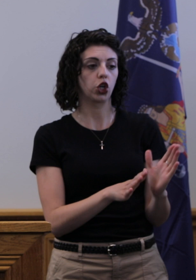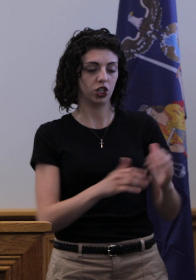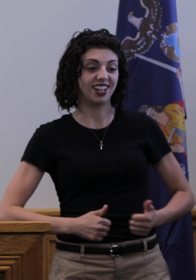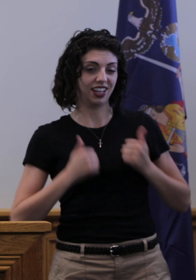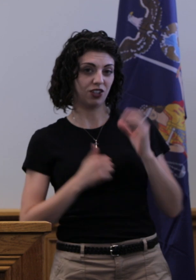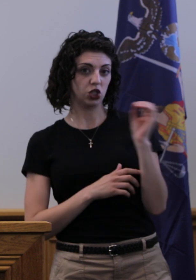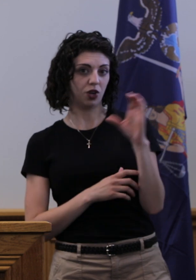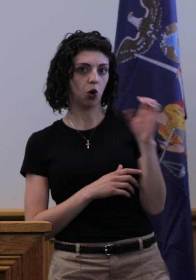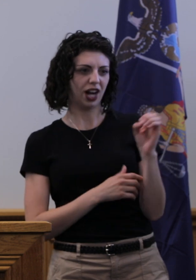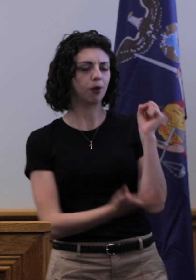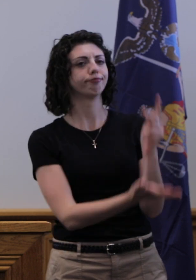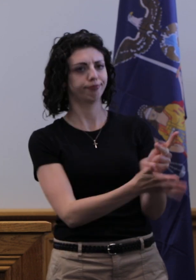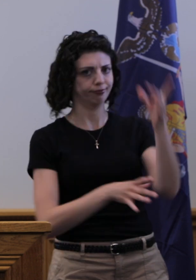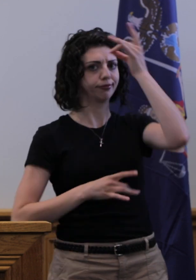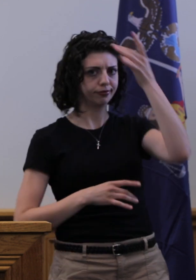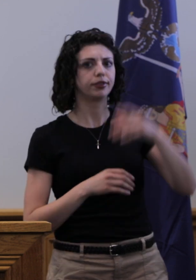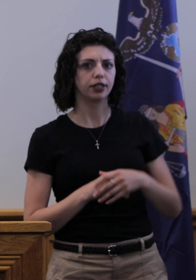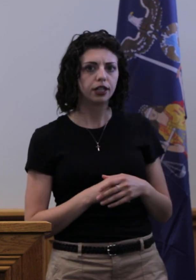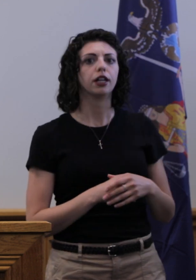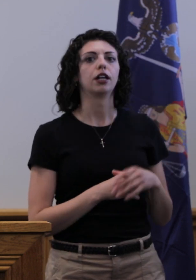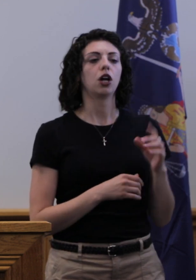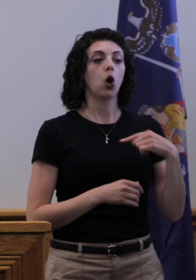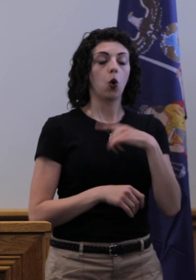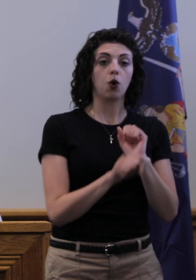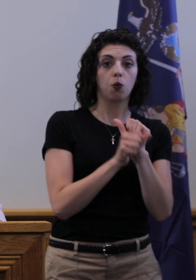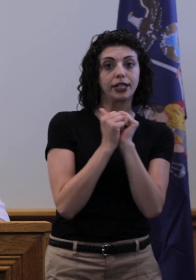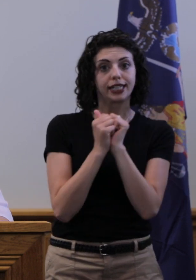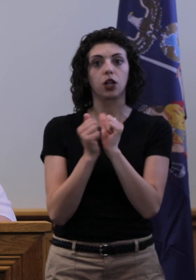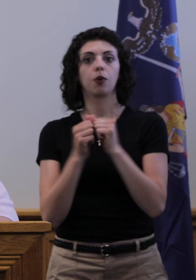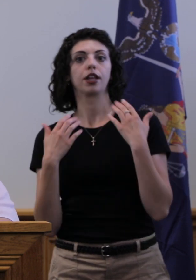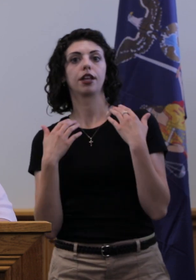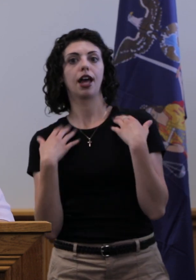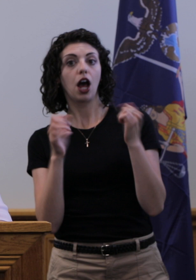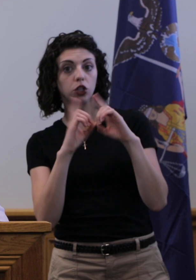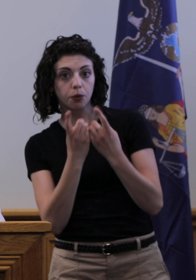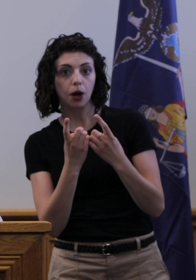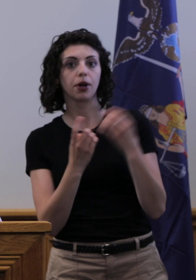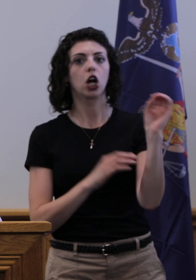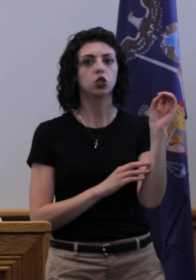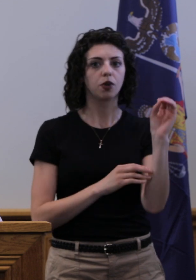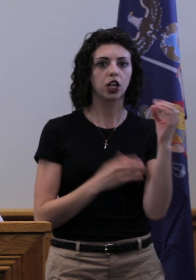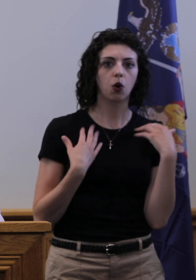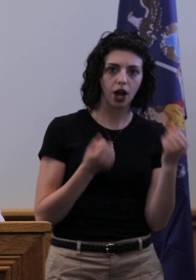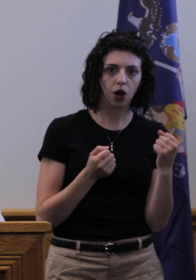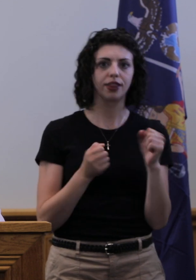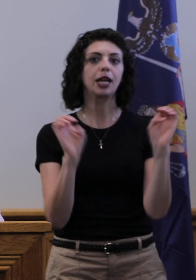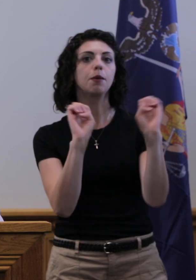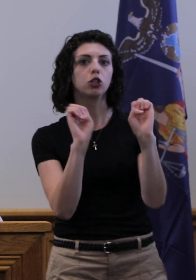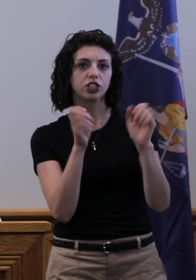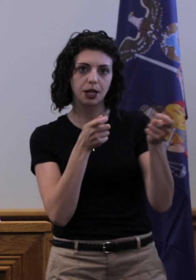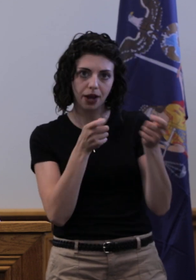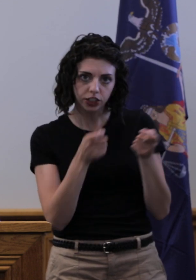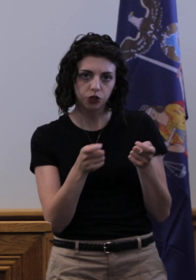Health Department is working with many partners, including the New York State Department of Health, Oswego Health, Emergency Management, and the